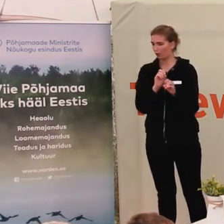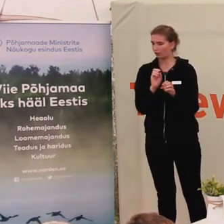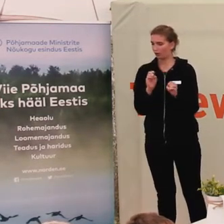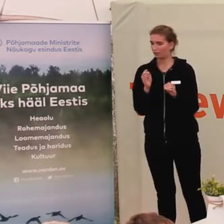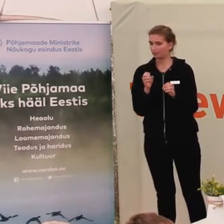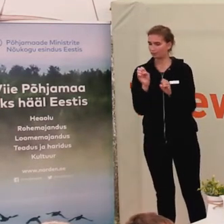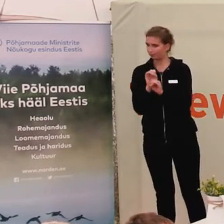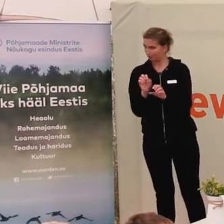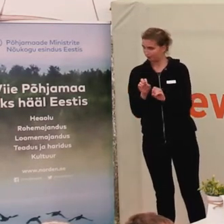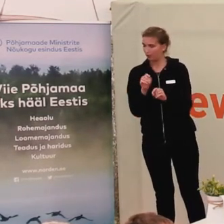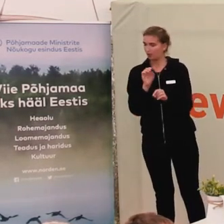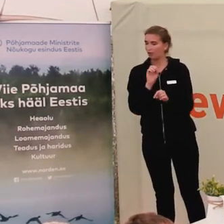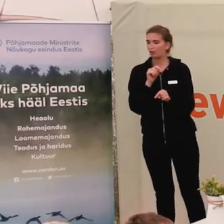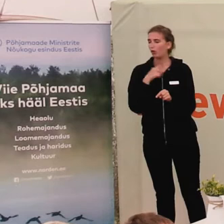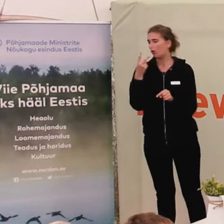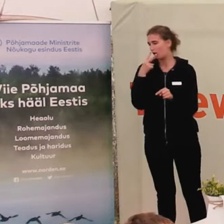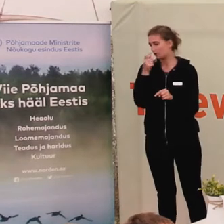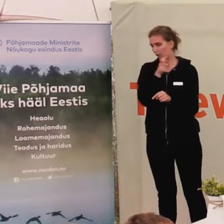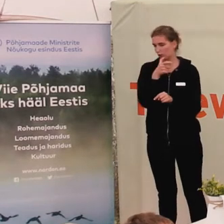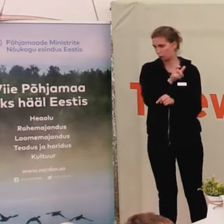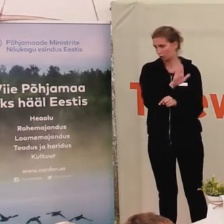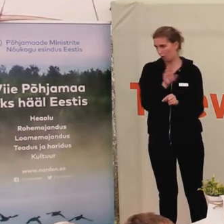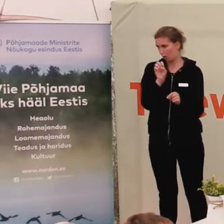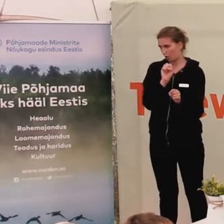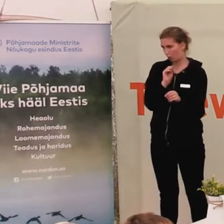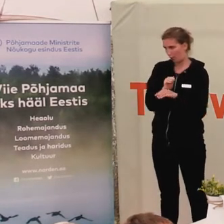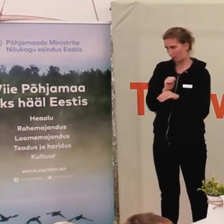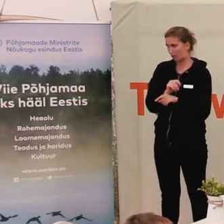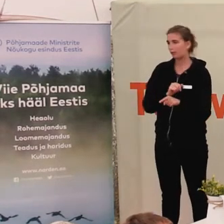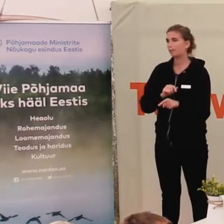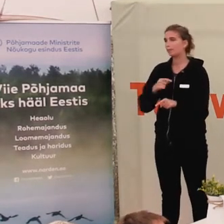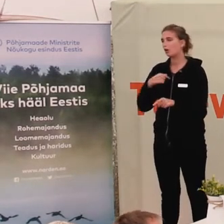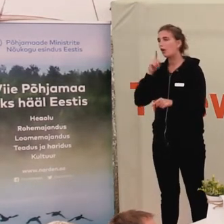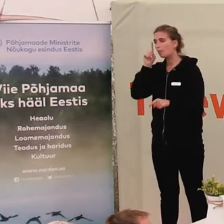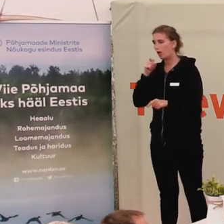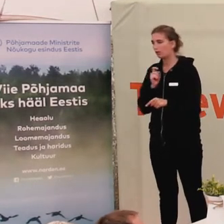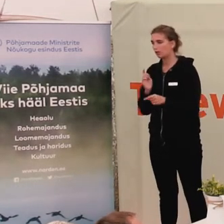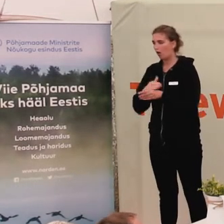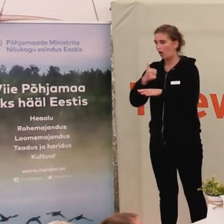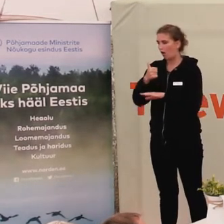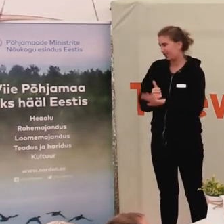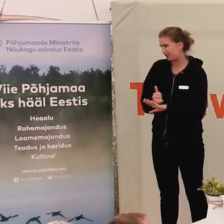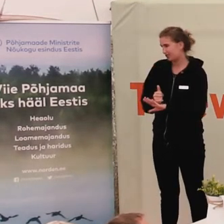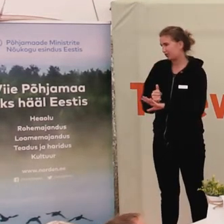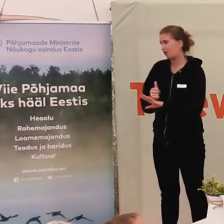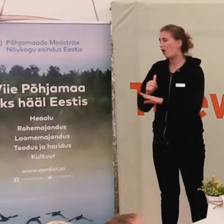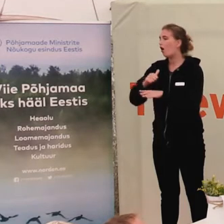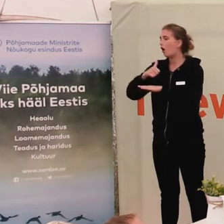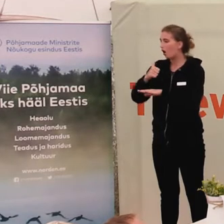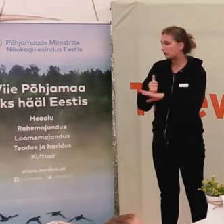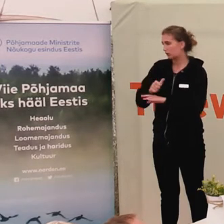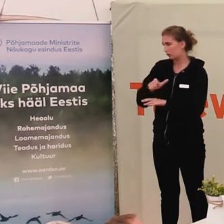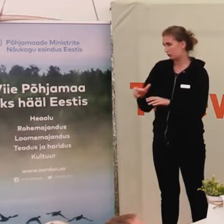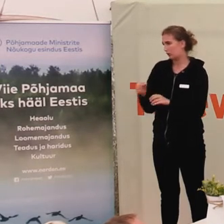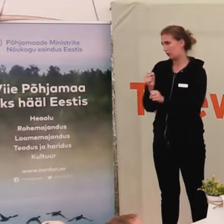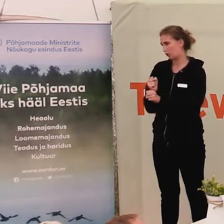have two responses. First, I think that replacing, not increasing value-added tax, but replacing human